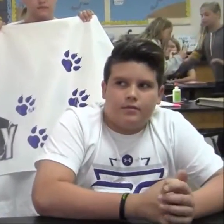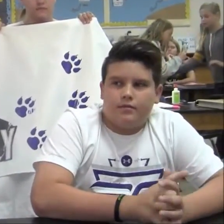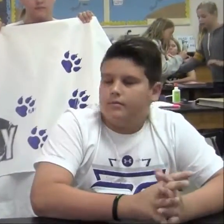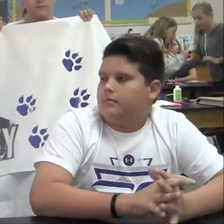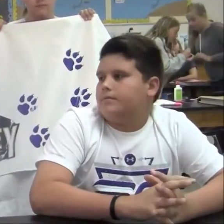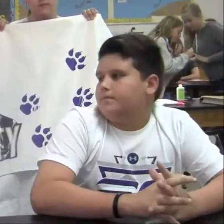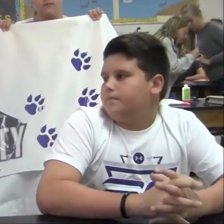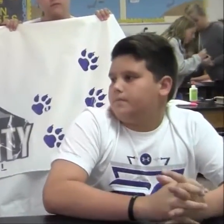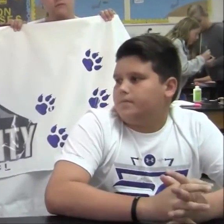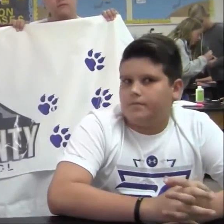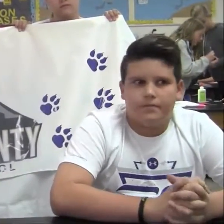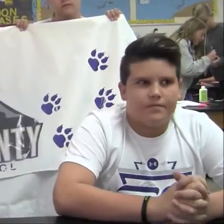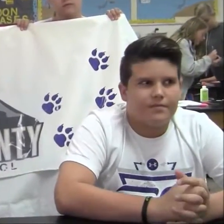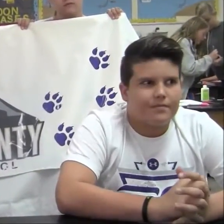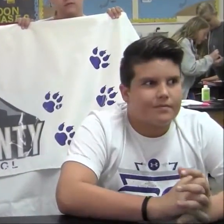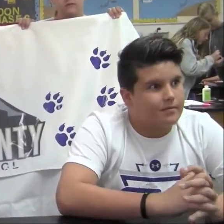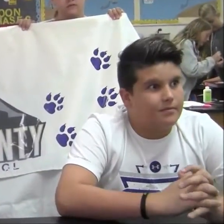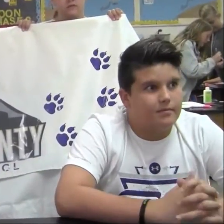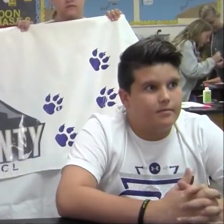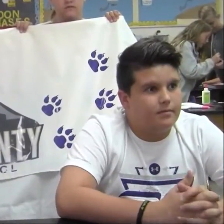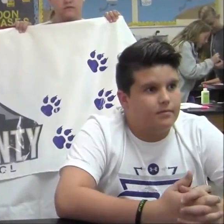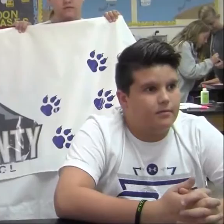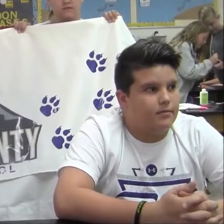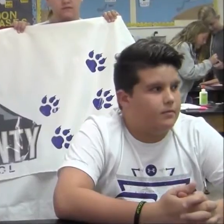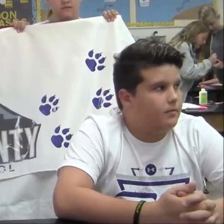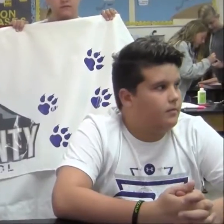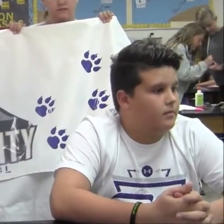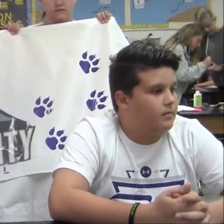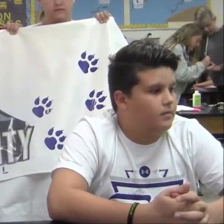low of 61 degrees. There is a 50% chance of rain.